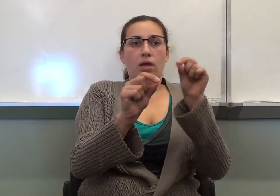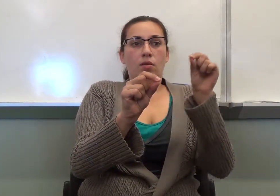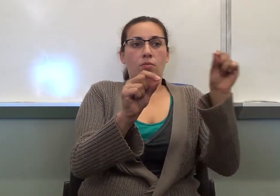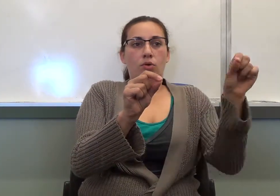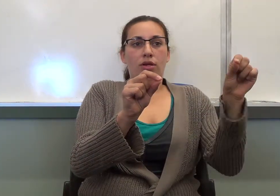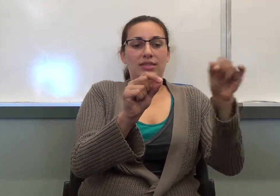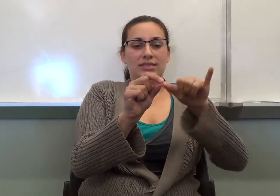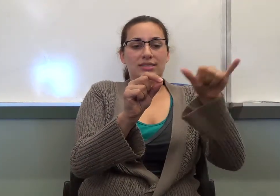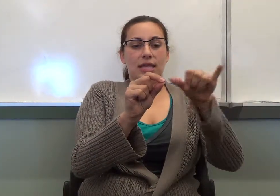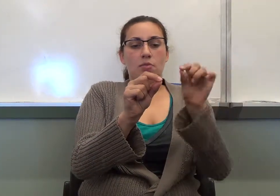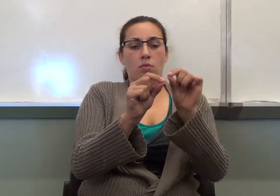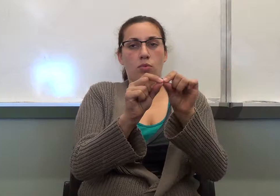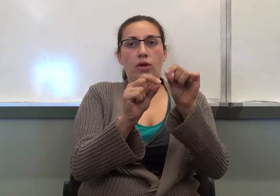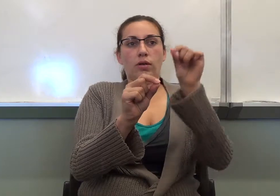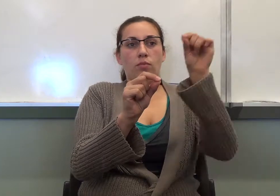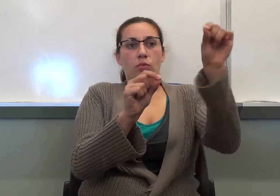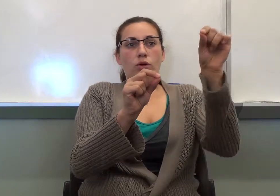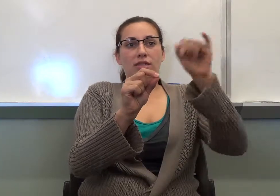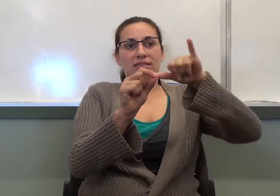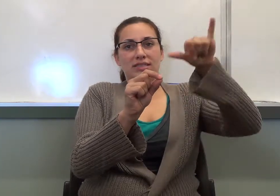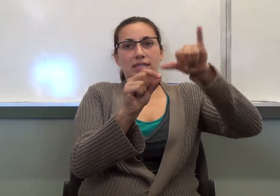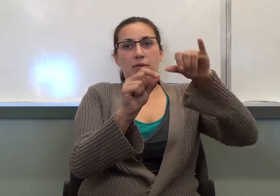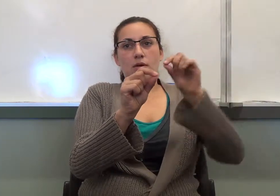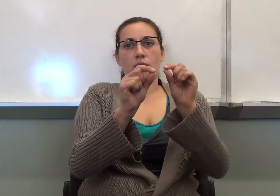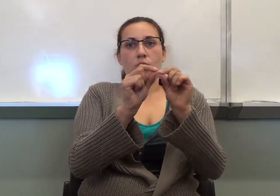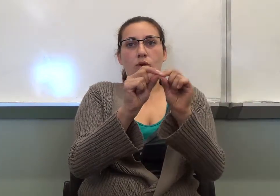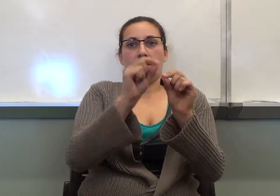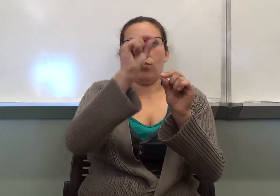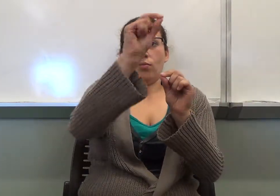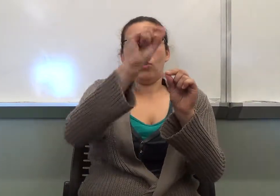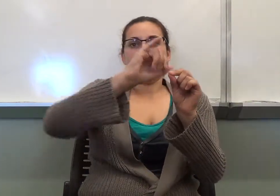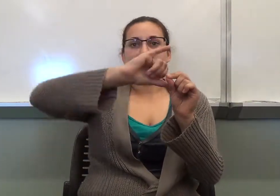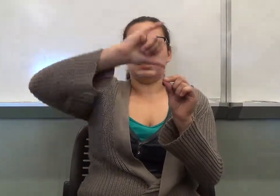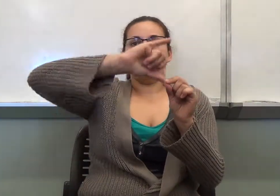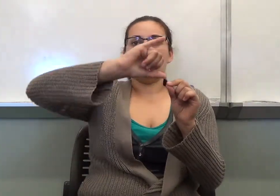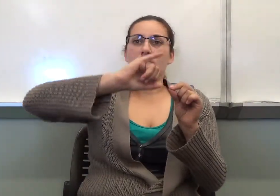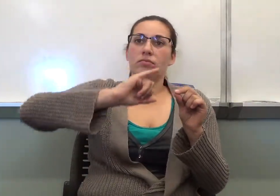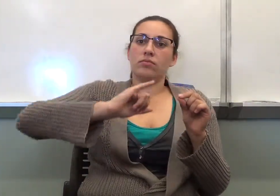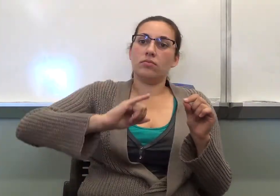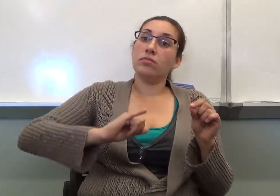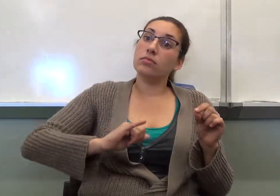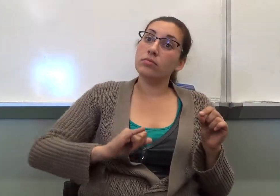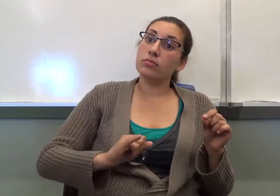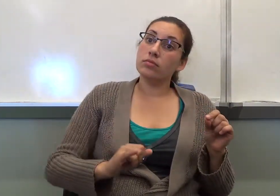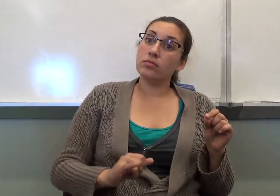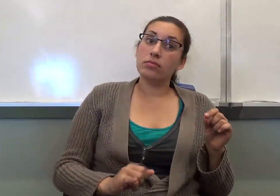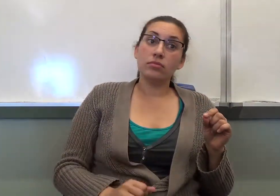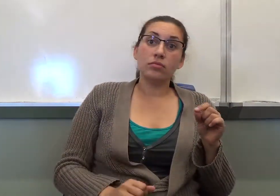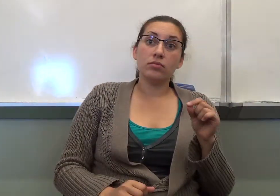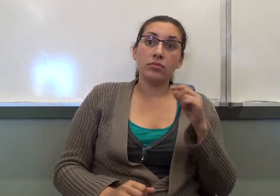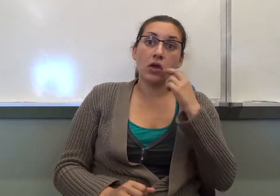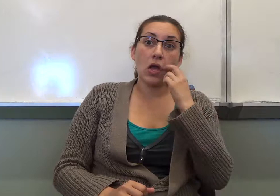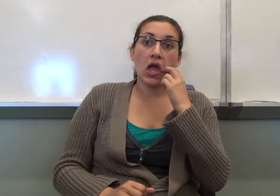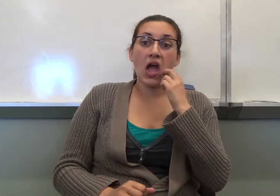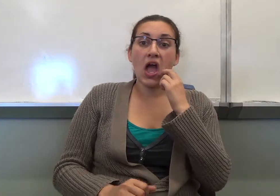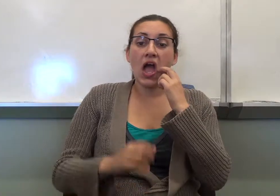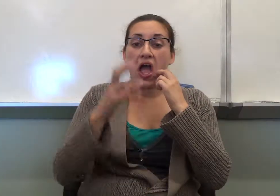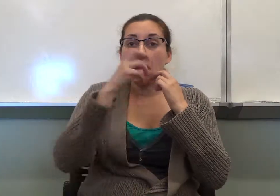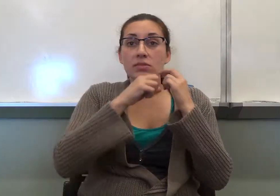Here's the center of this circle. I'm, of course, approximating. And the distance that these other points are from that one